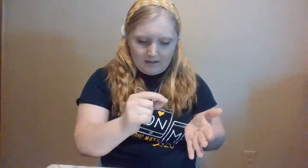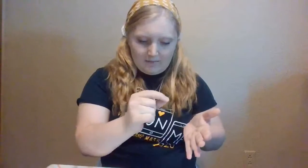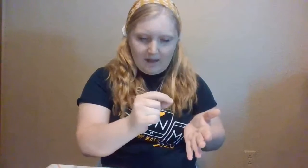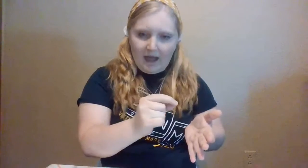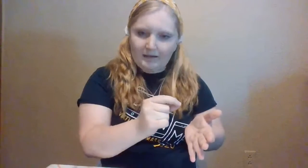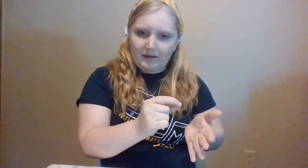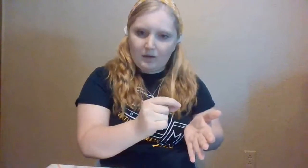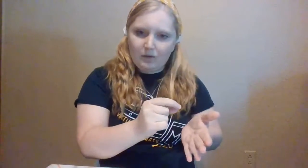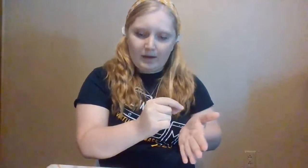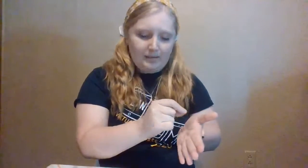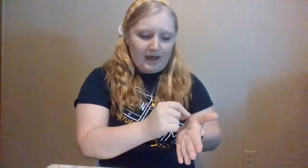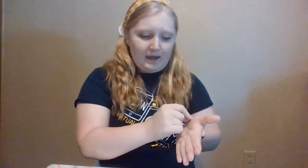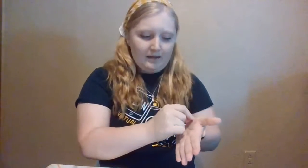of act like you're holding a pen